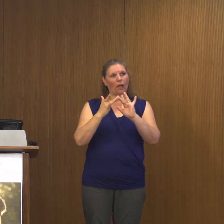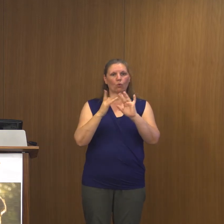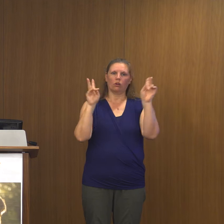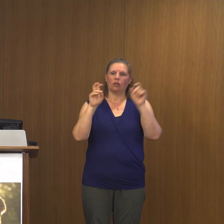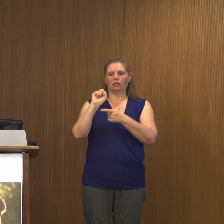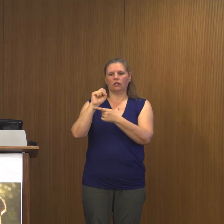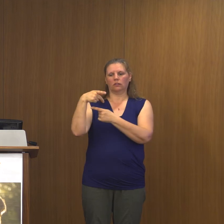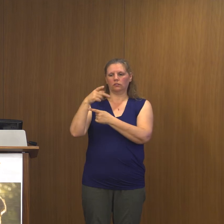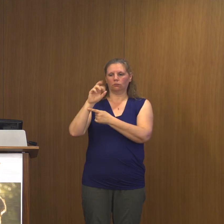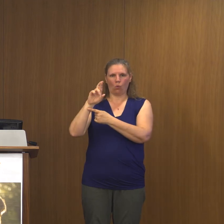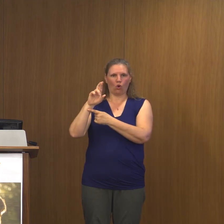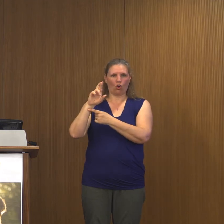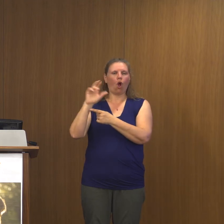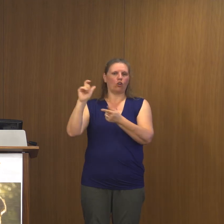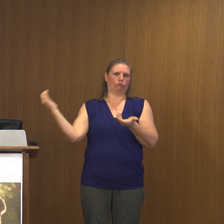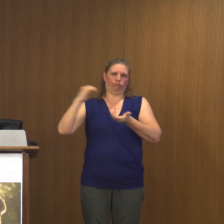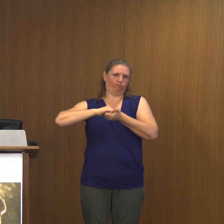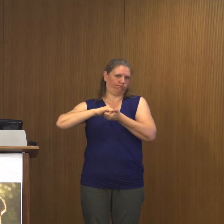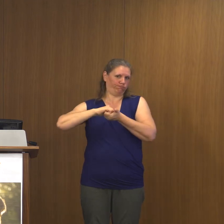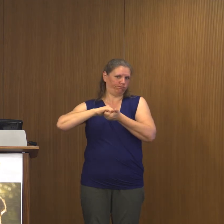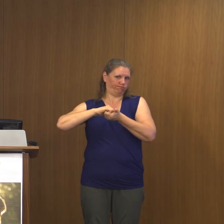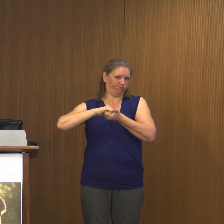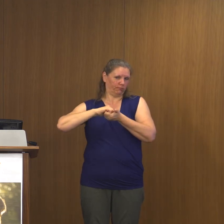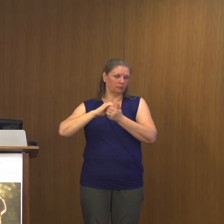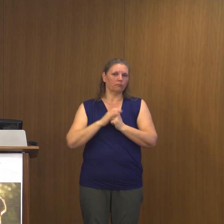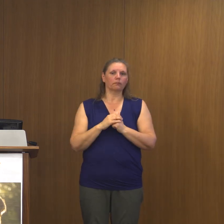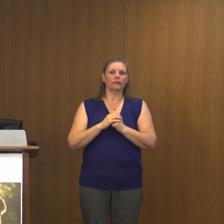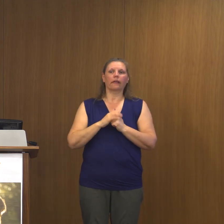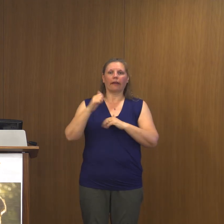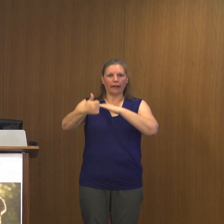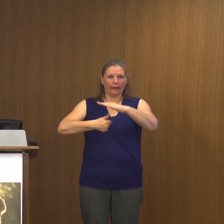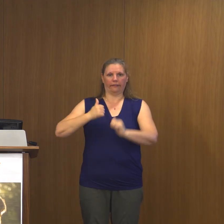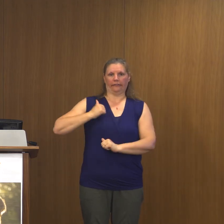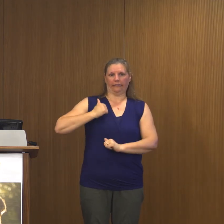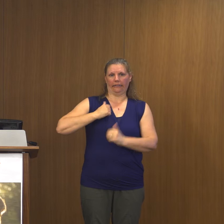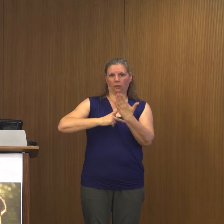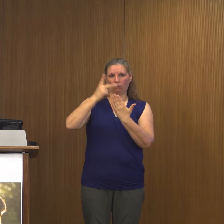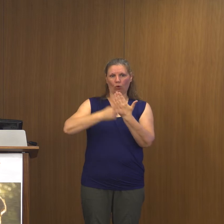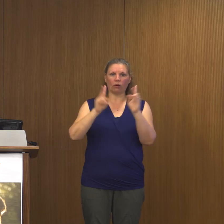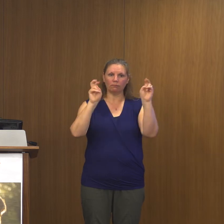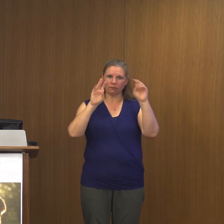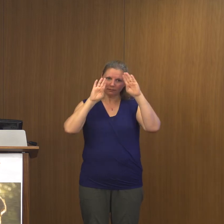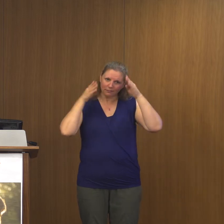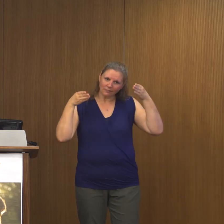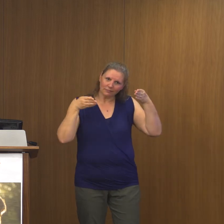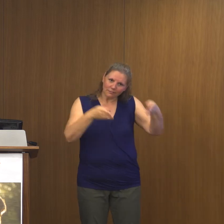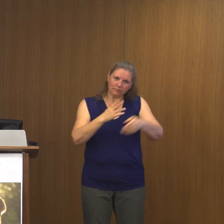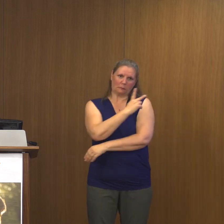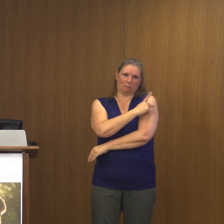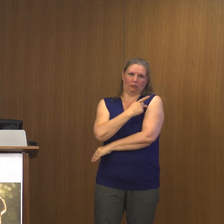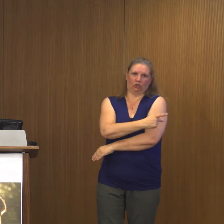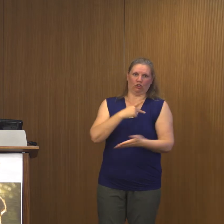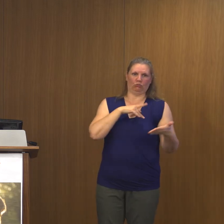sister networks, but it's a part of the Canadian program on having what we call patient-oriented research.